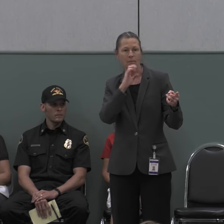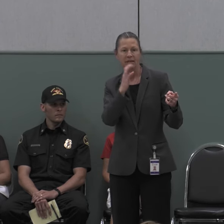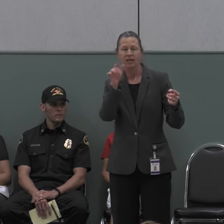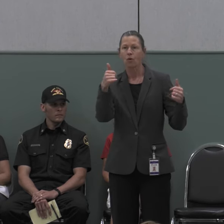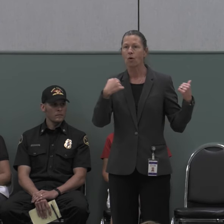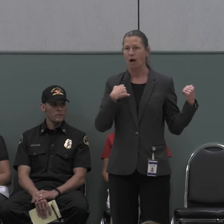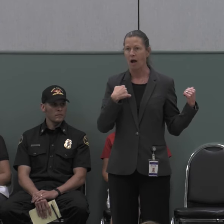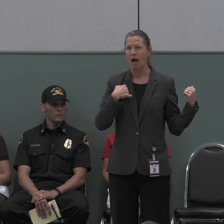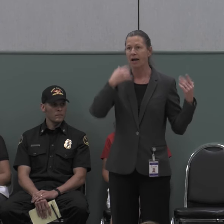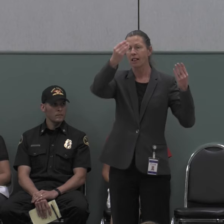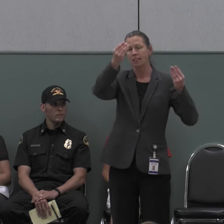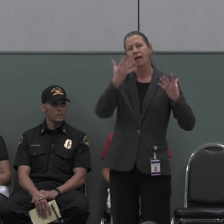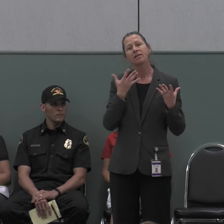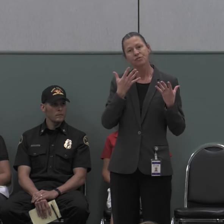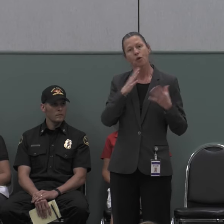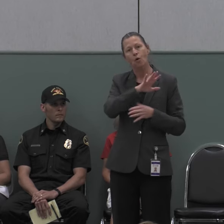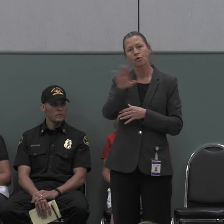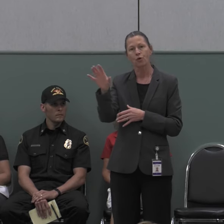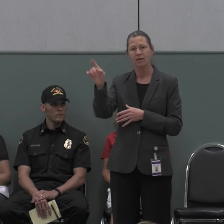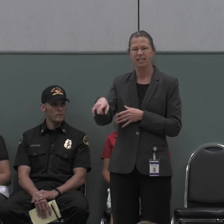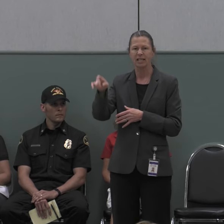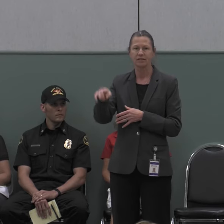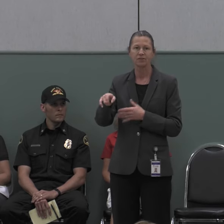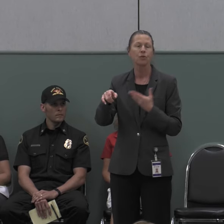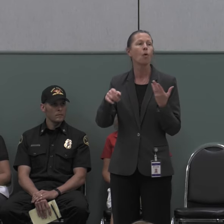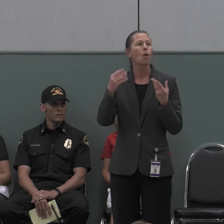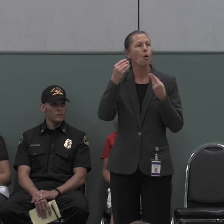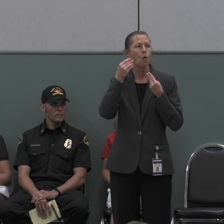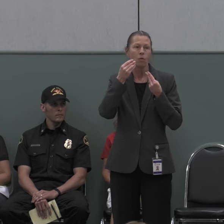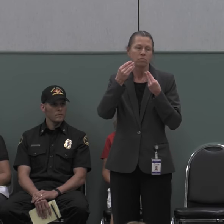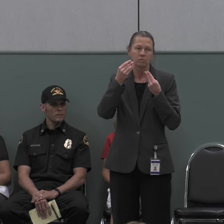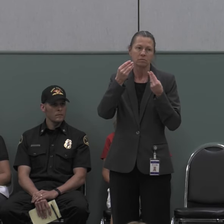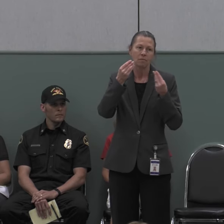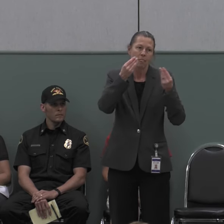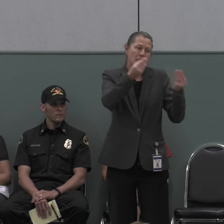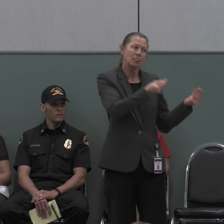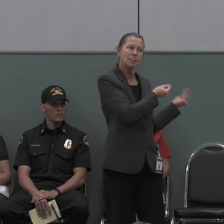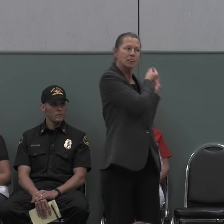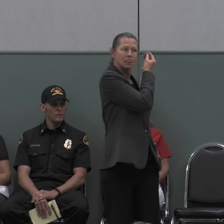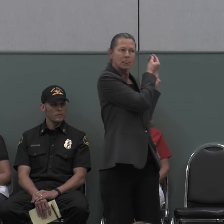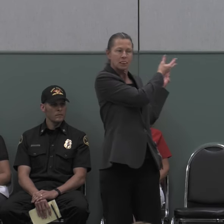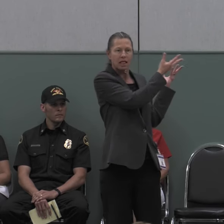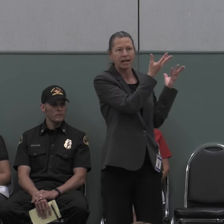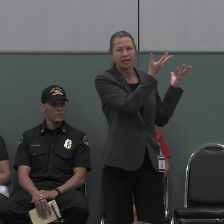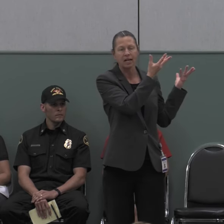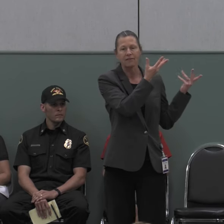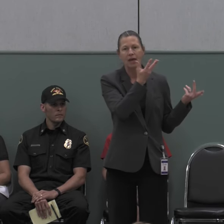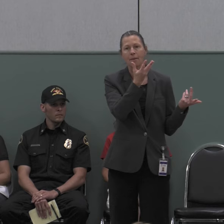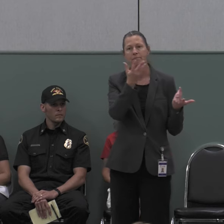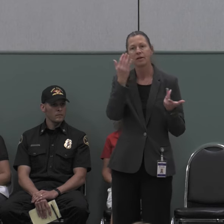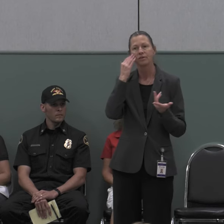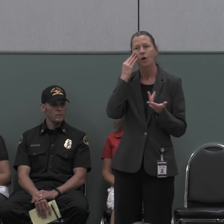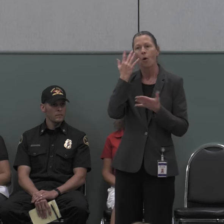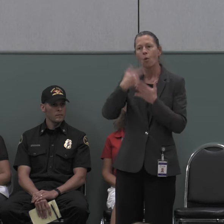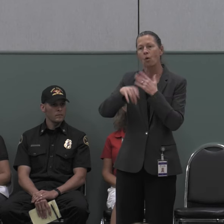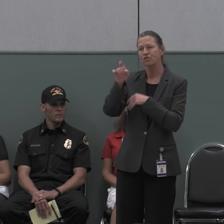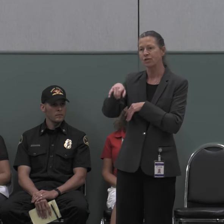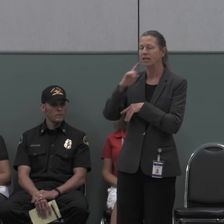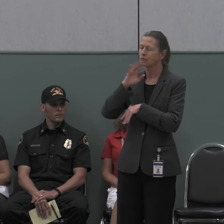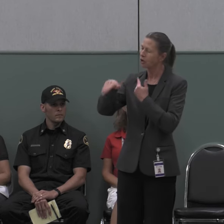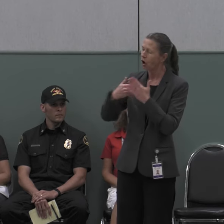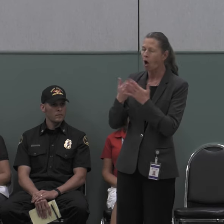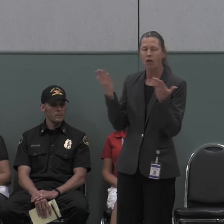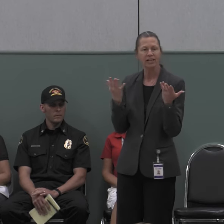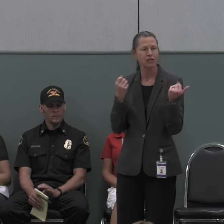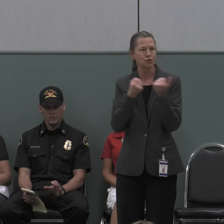know what your needs are, or let anybody here know what your needs are. We are all here to help you. We know it will